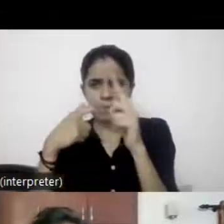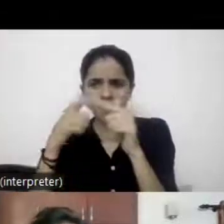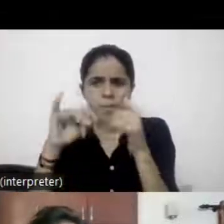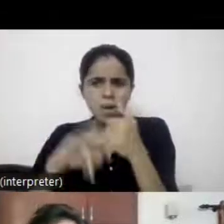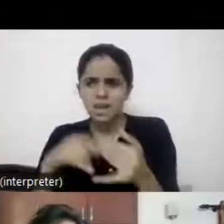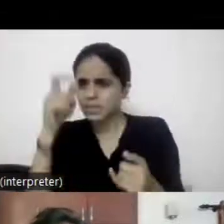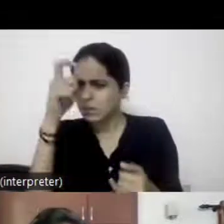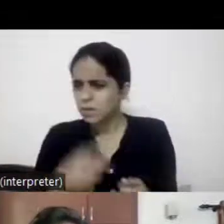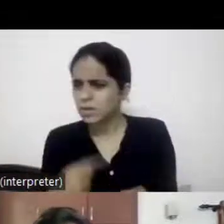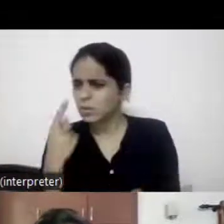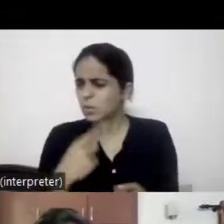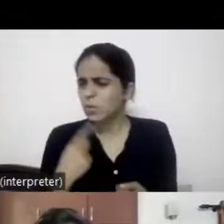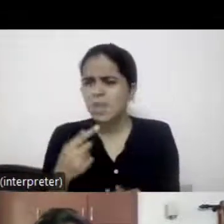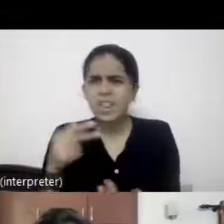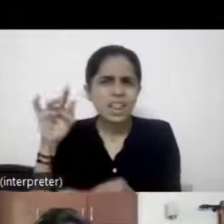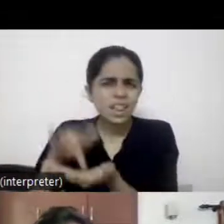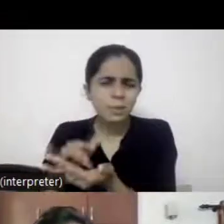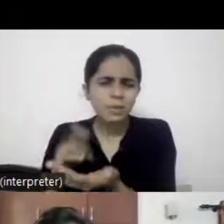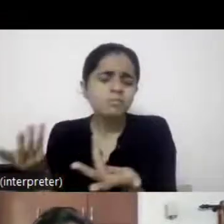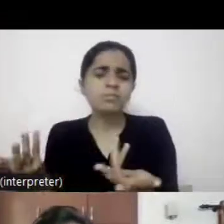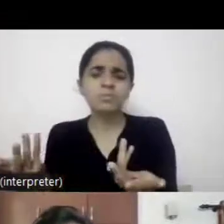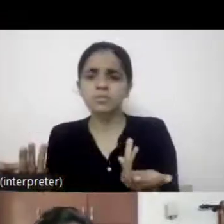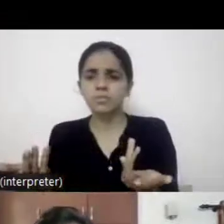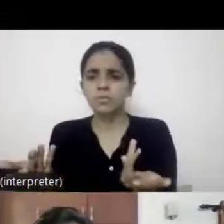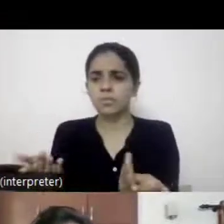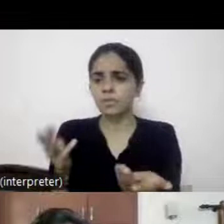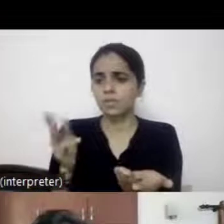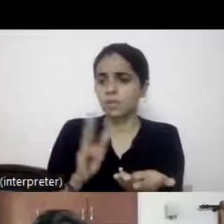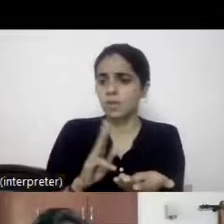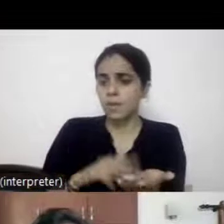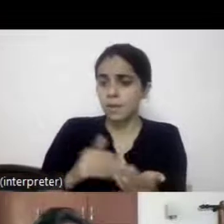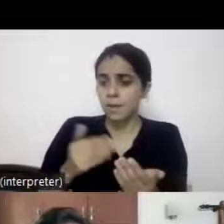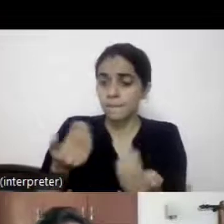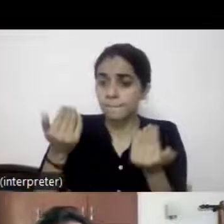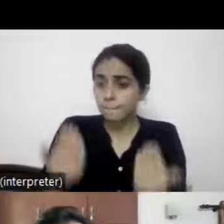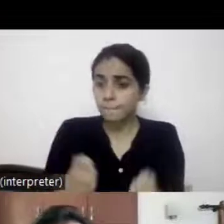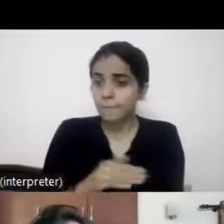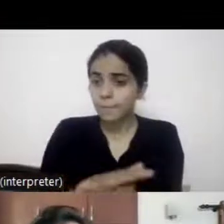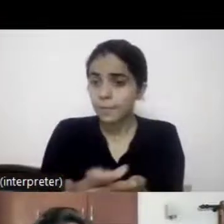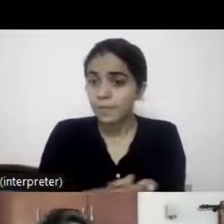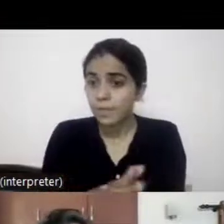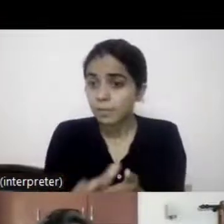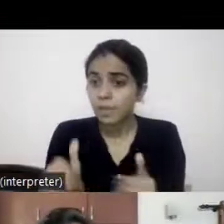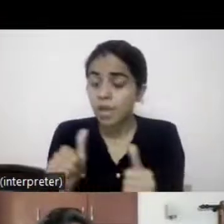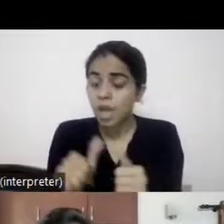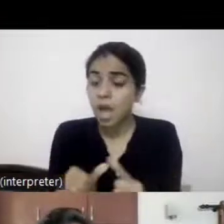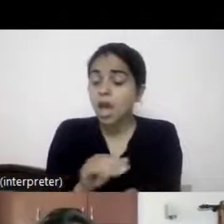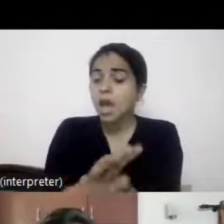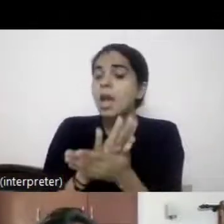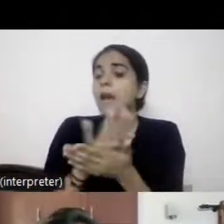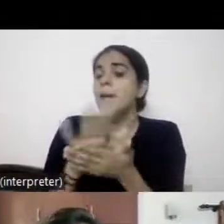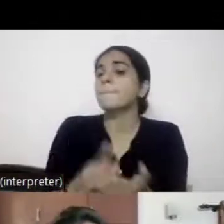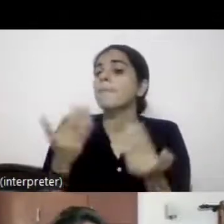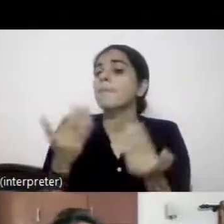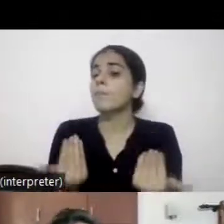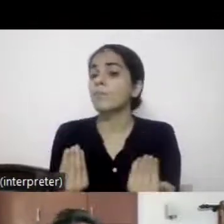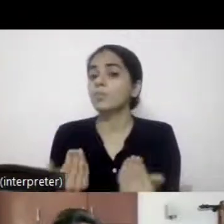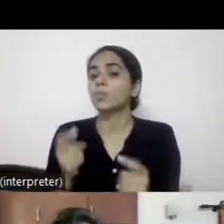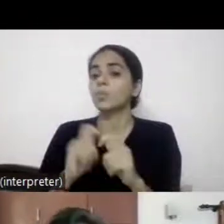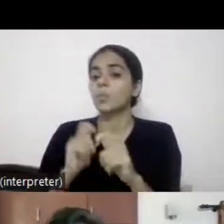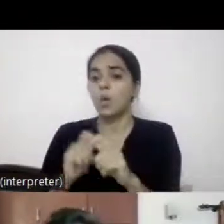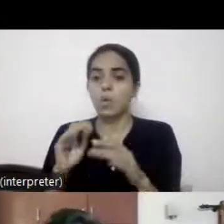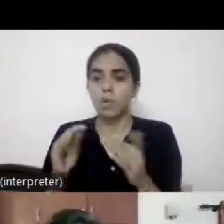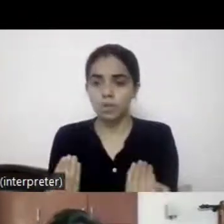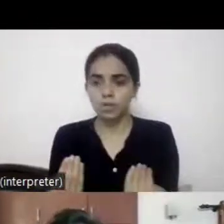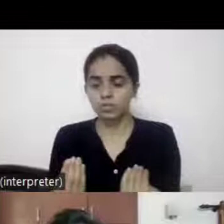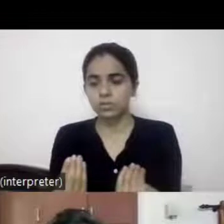is the base made of here? When we talk about base here, it's an ableist base. So what are we creating